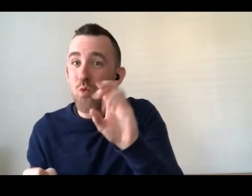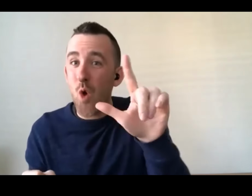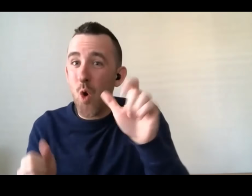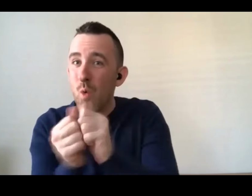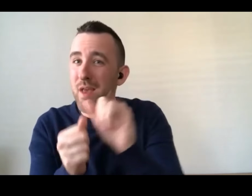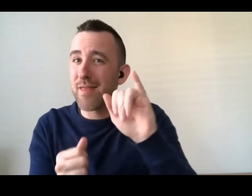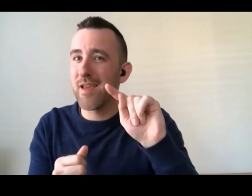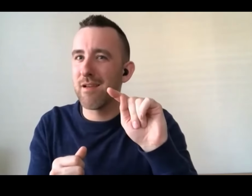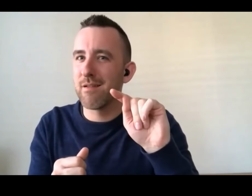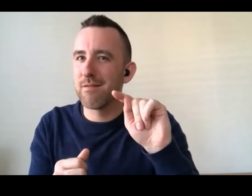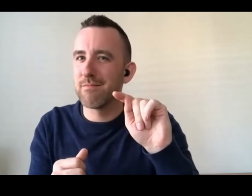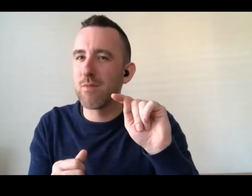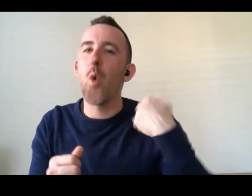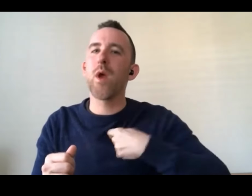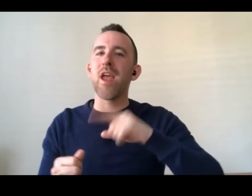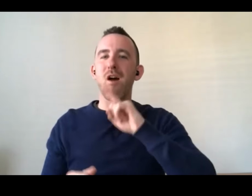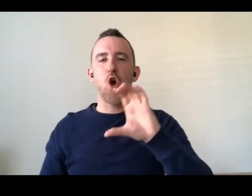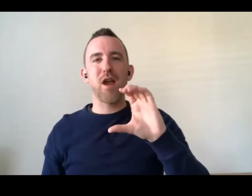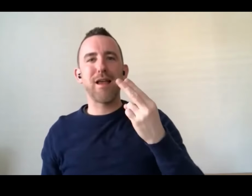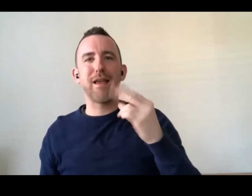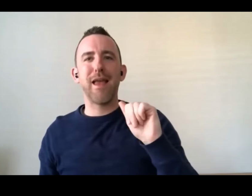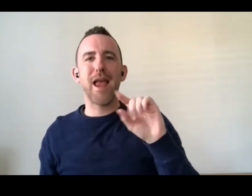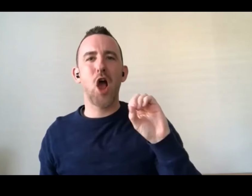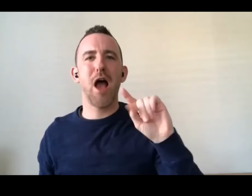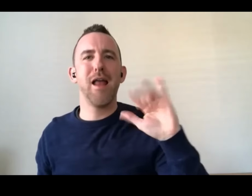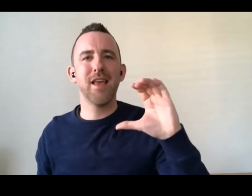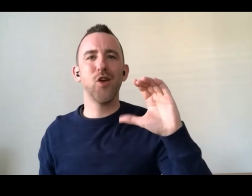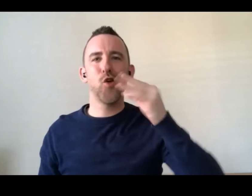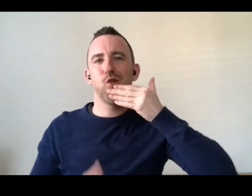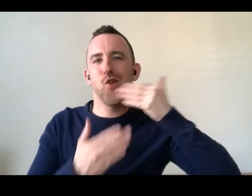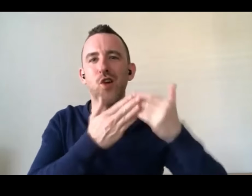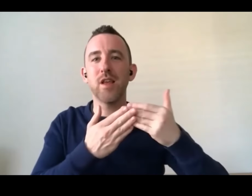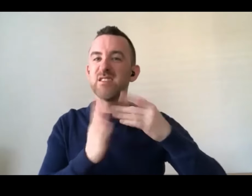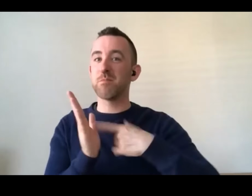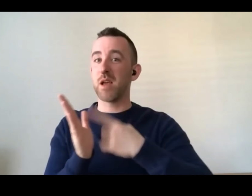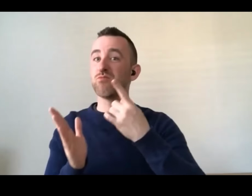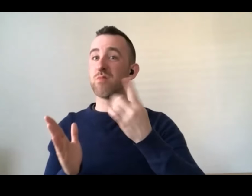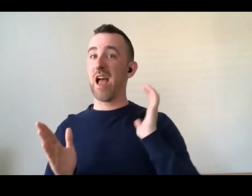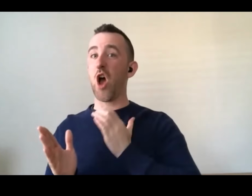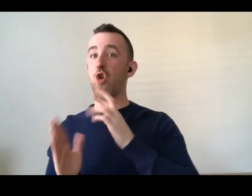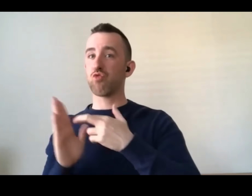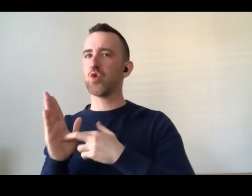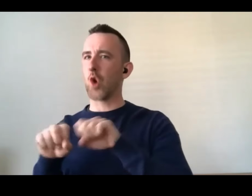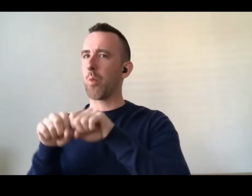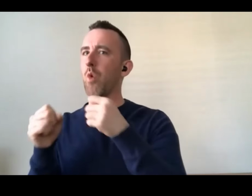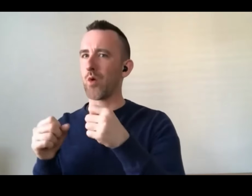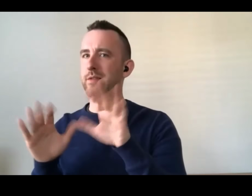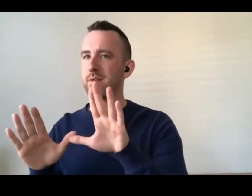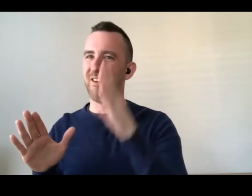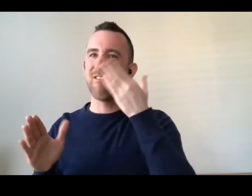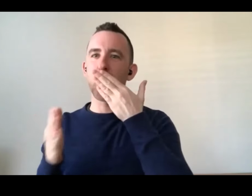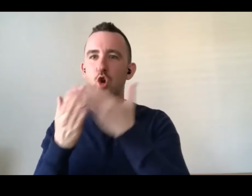We're chaotic good, and so are you most likely. And so, sometimes our rules are broken for